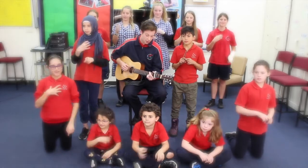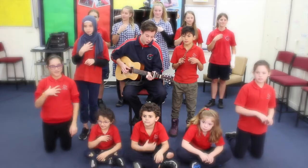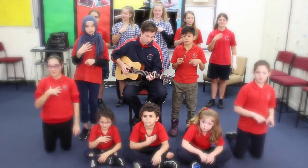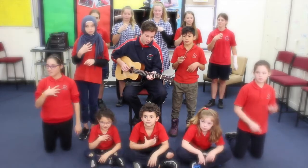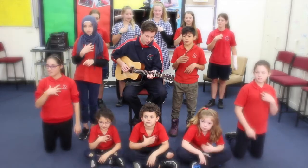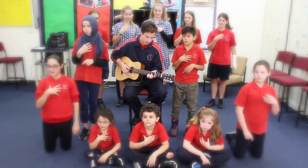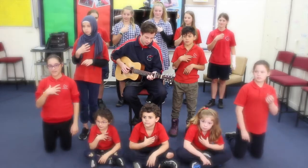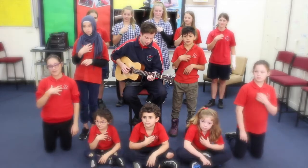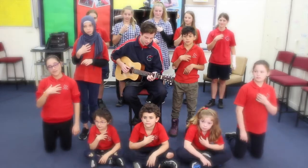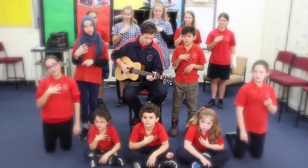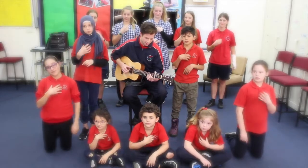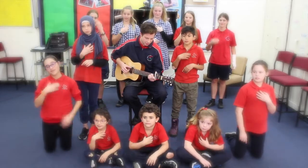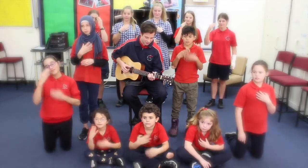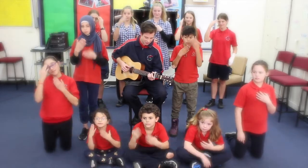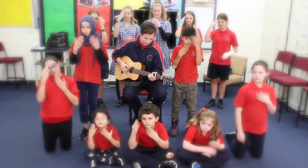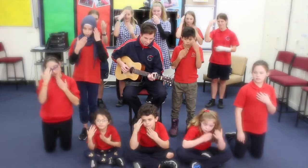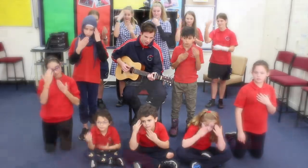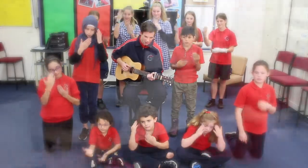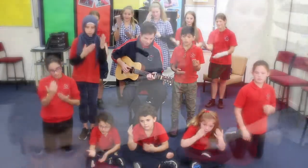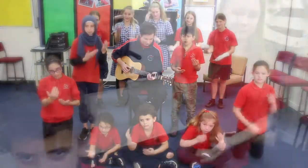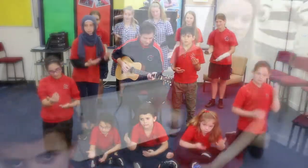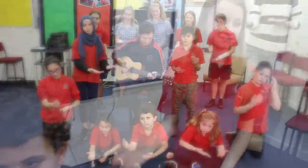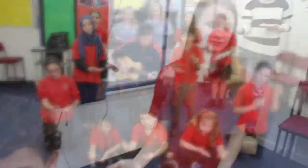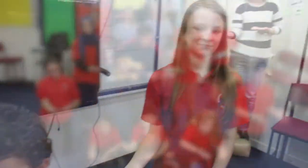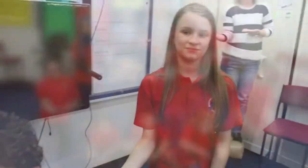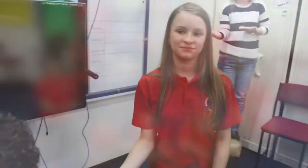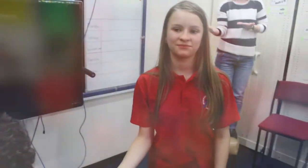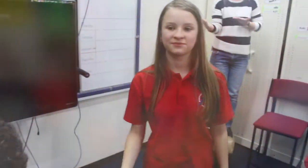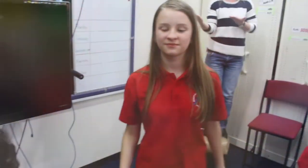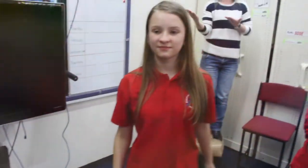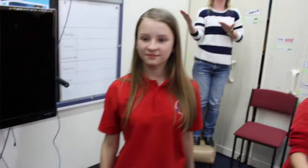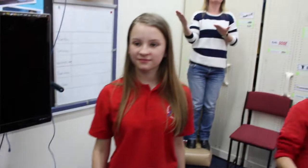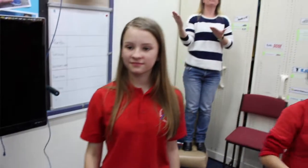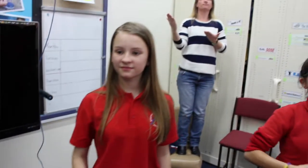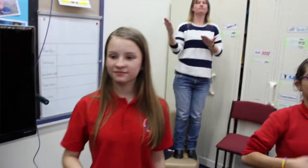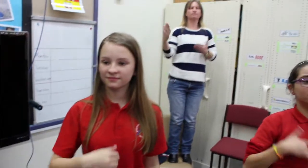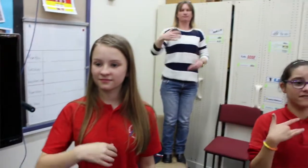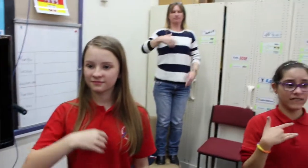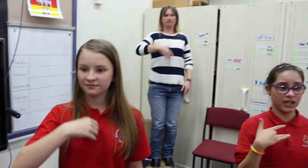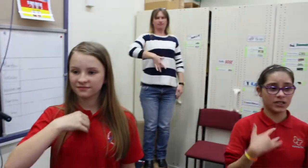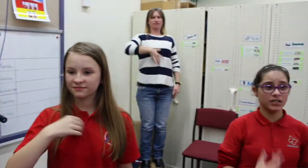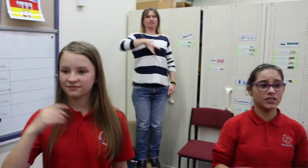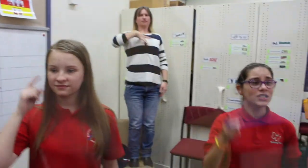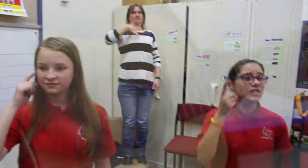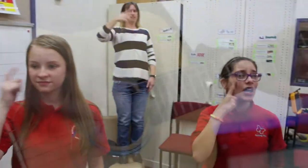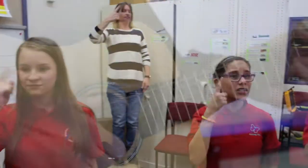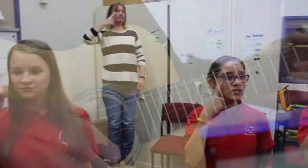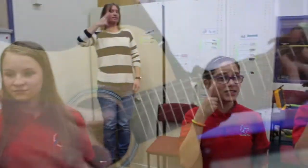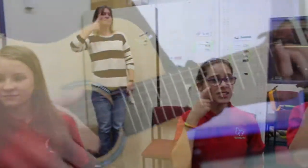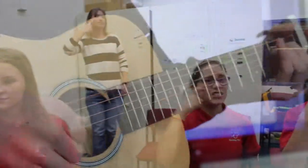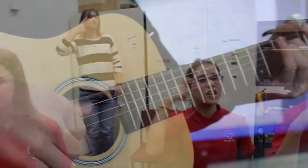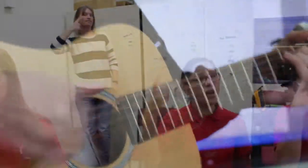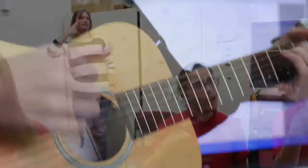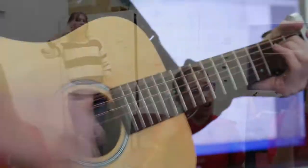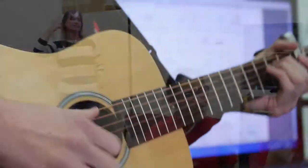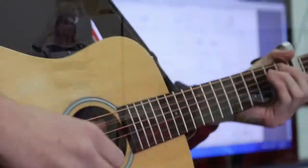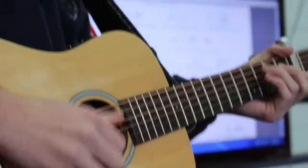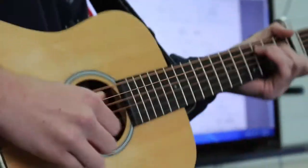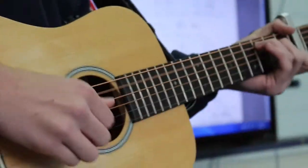Don't fear, and you might see. I feel, I see, I care,